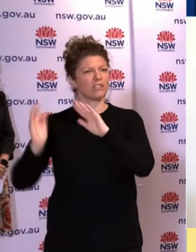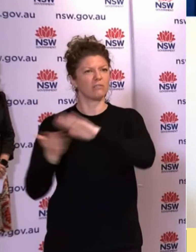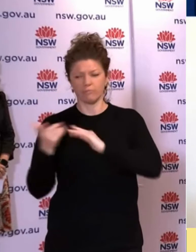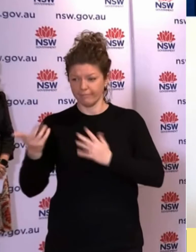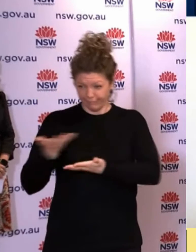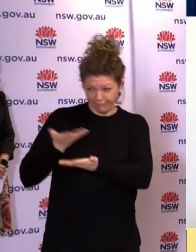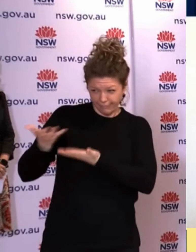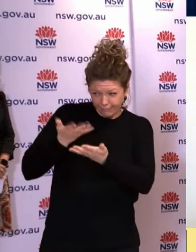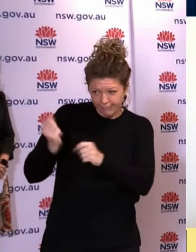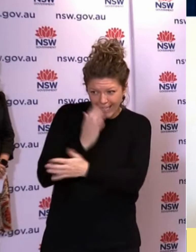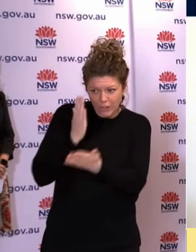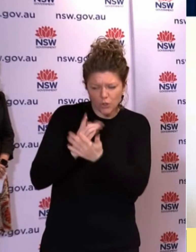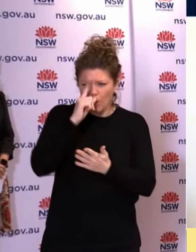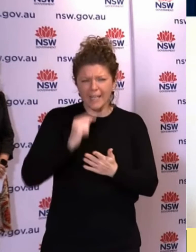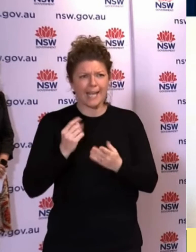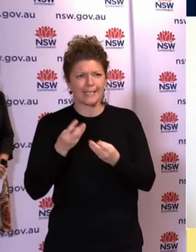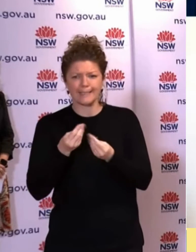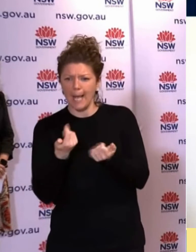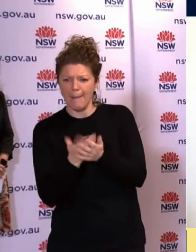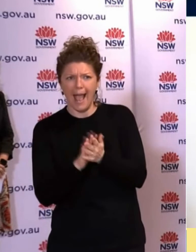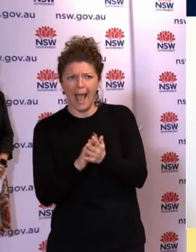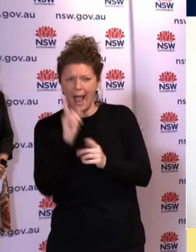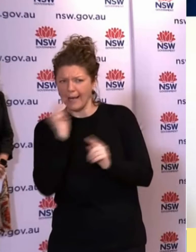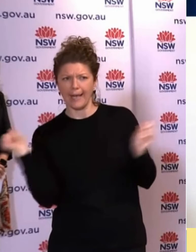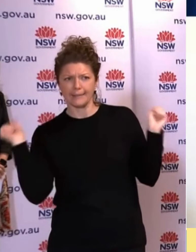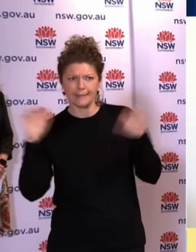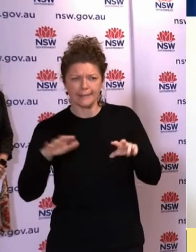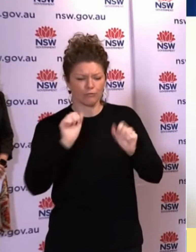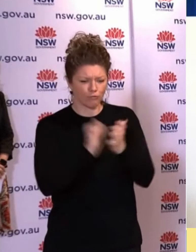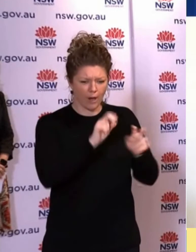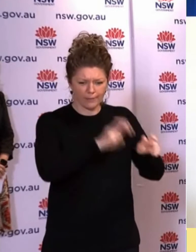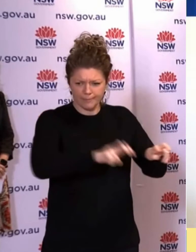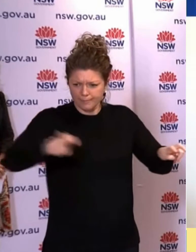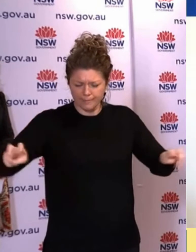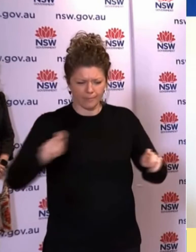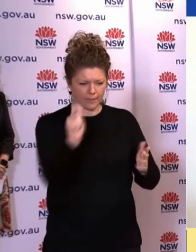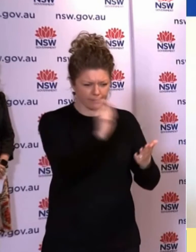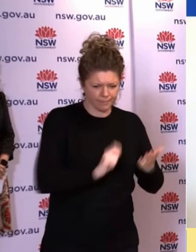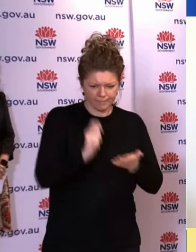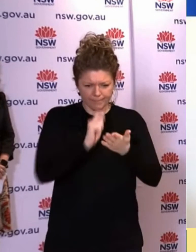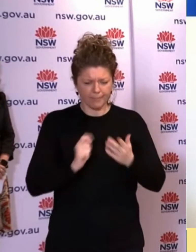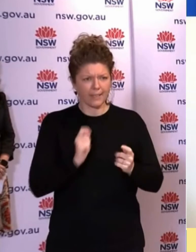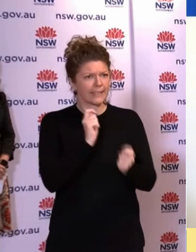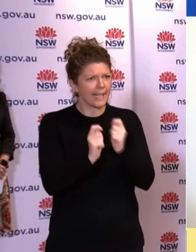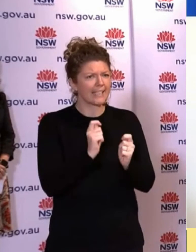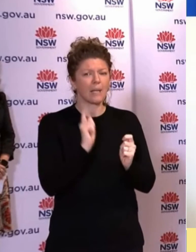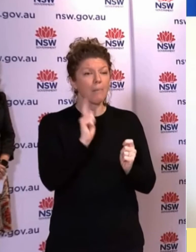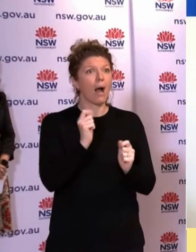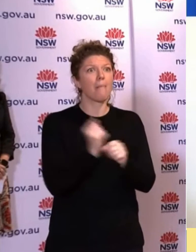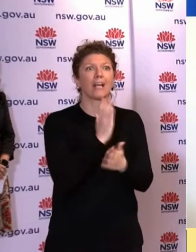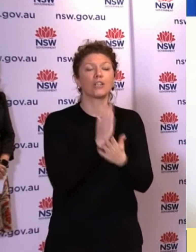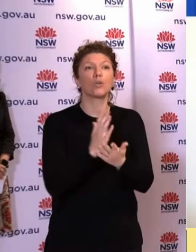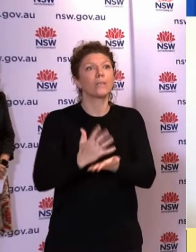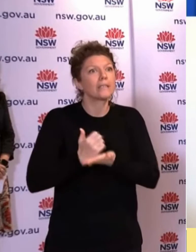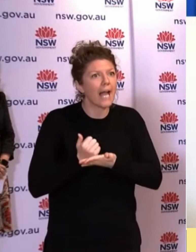for the higher school certificate, but done in a way that keeps staff safe, keeps the examination supervisors safe, and of course keeps